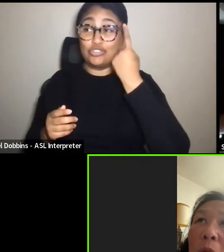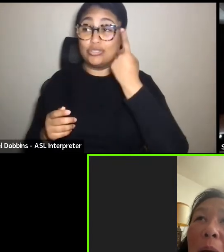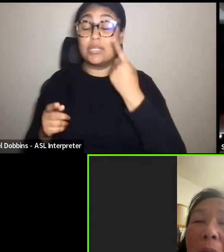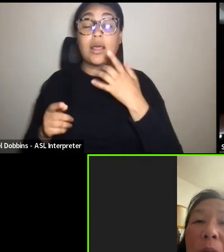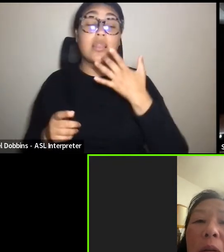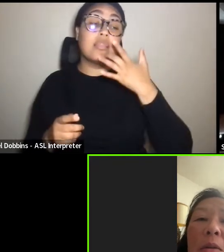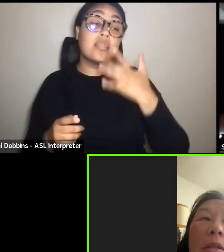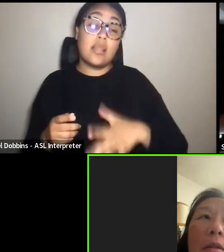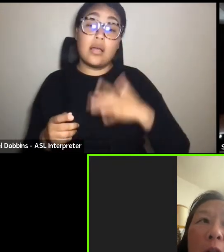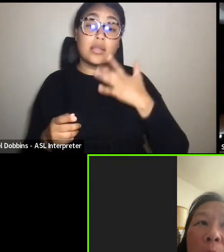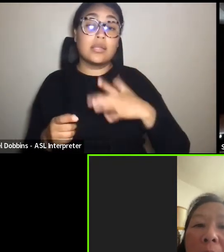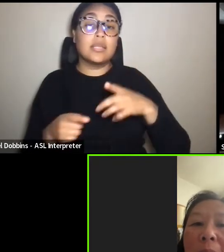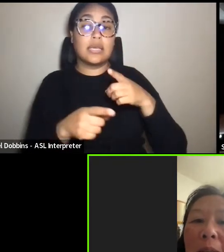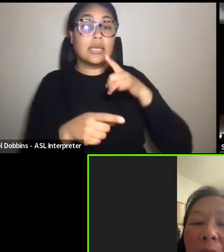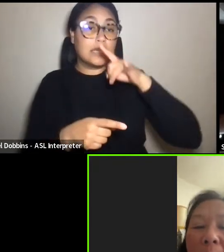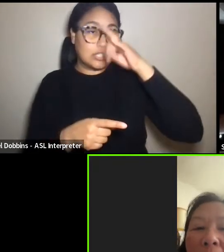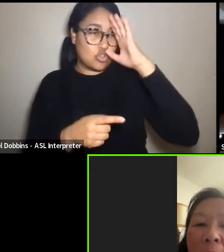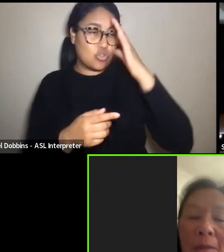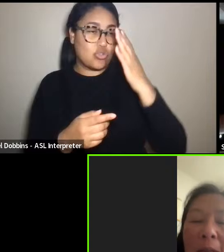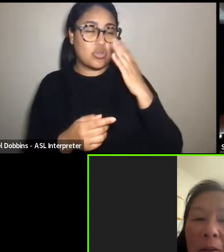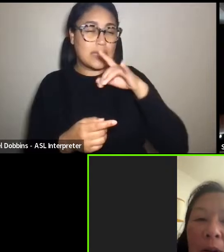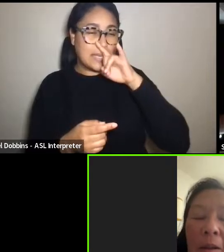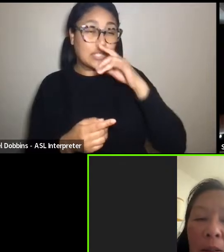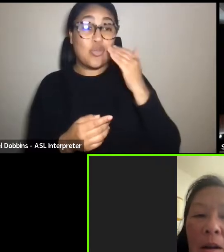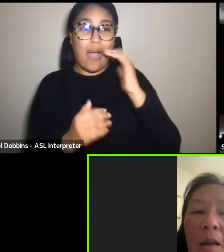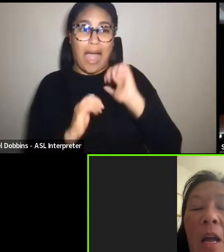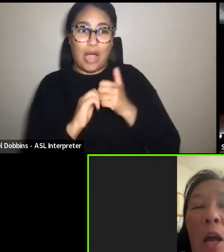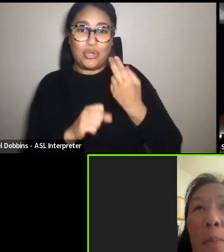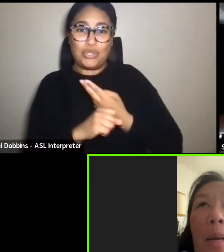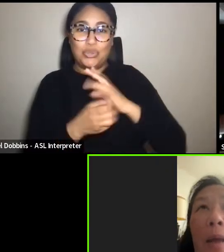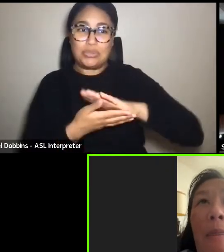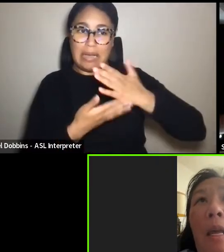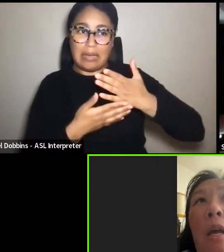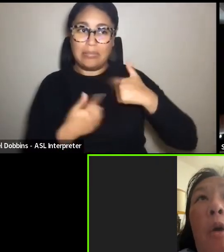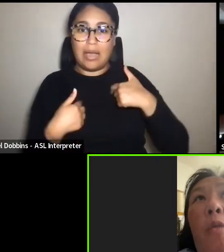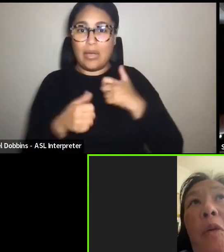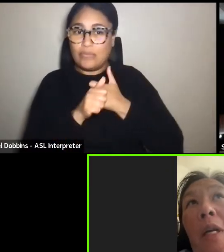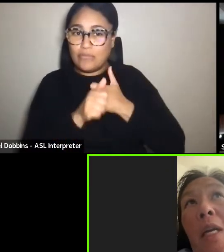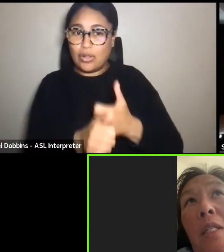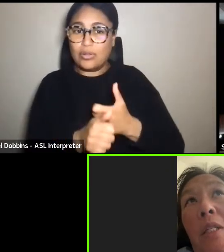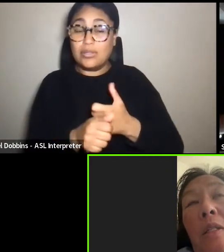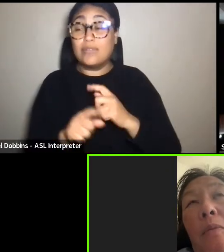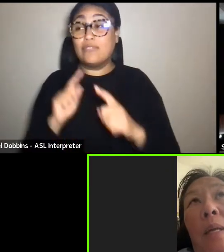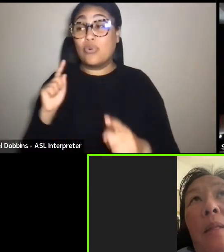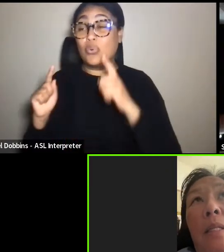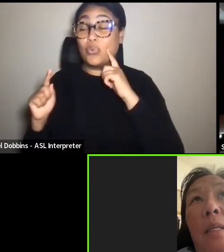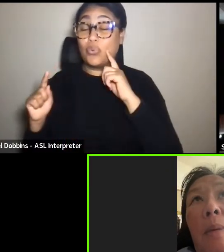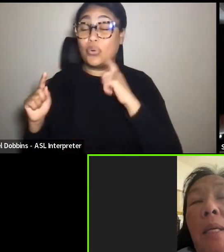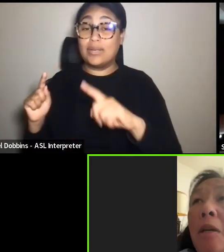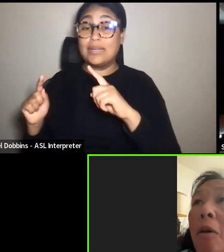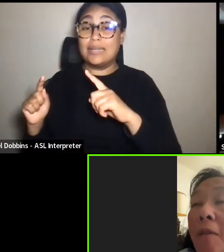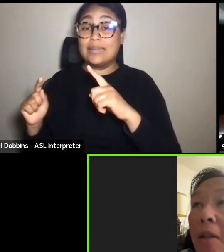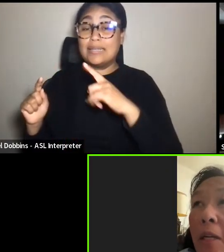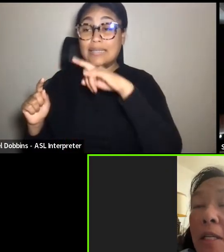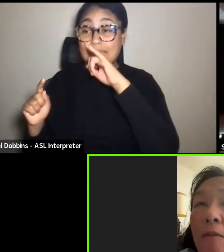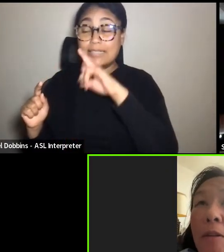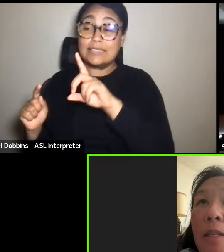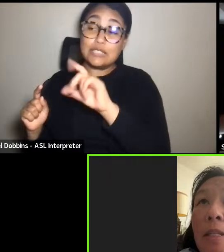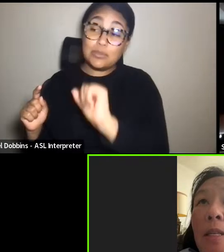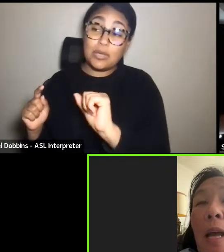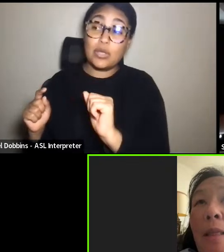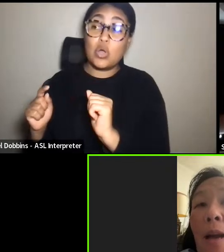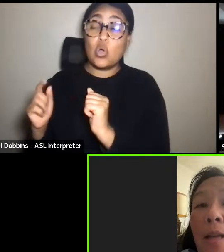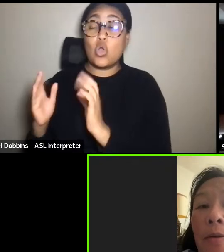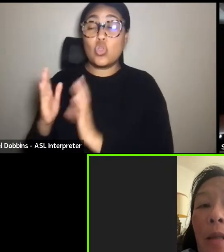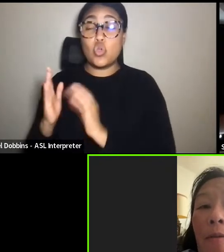kids knew how to use their Chromebooks and stuff like that, and I was kind of following along. But I think for kids with disability or even learning